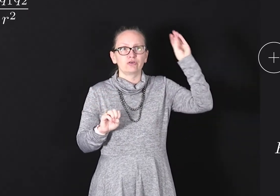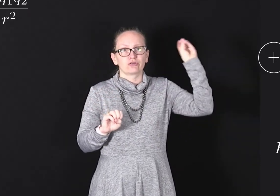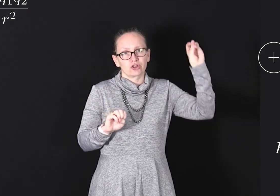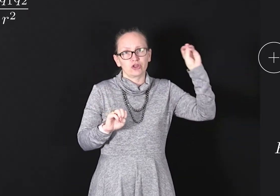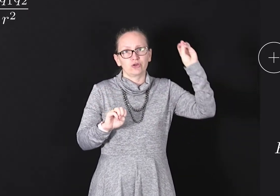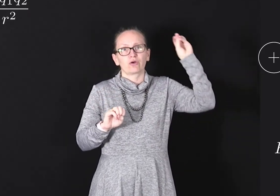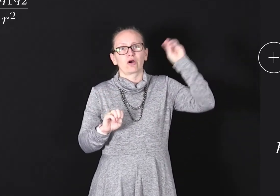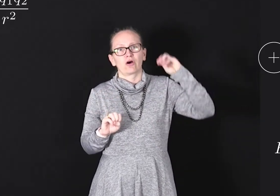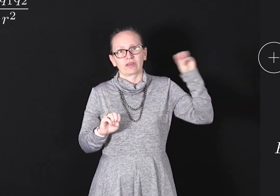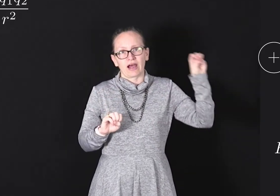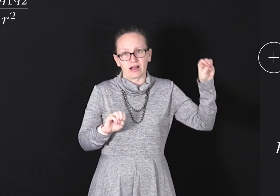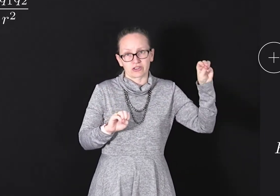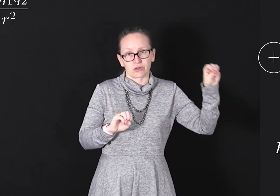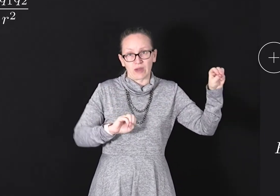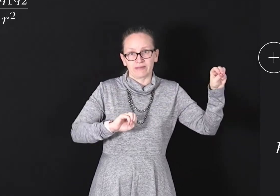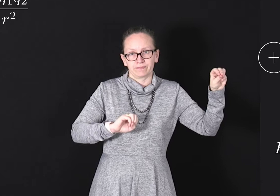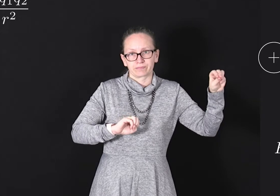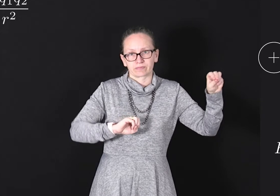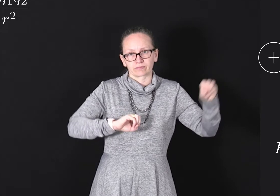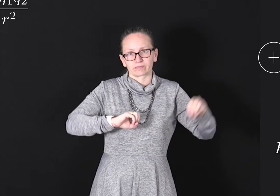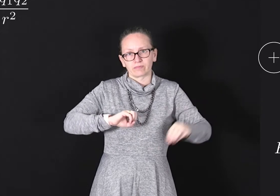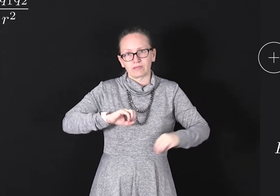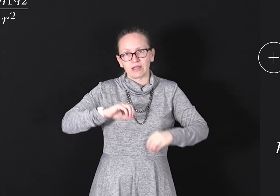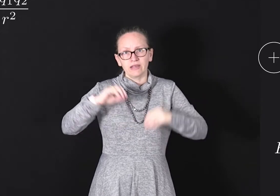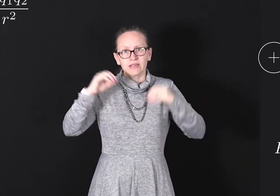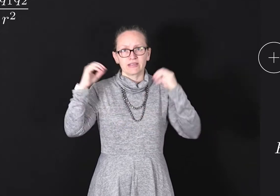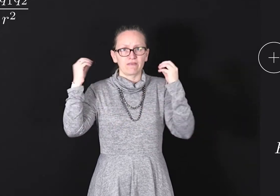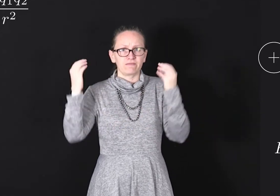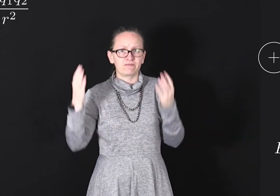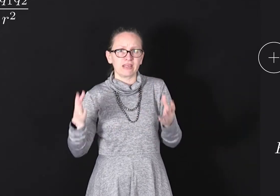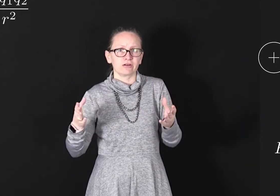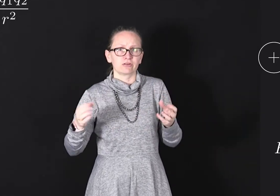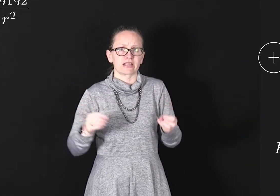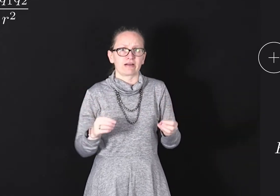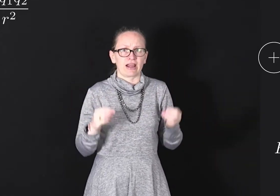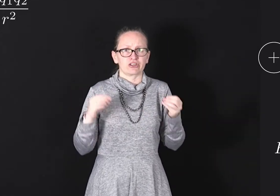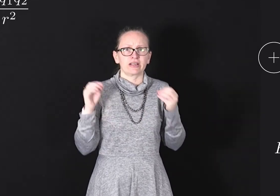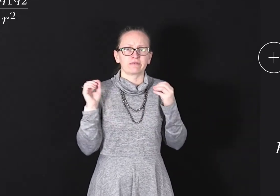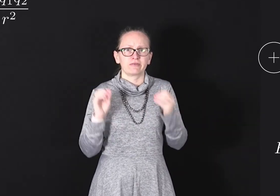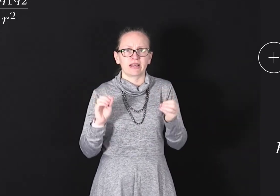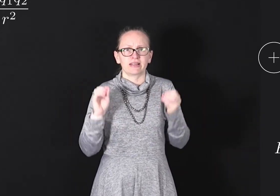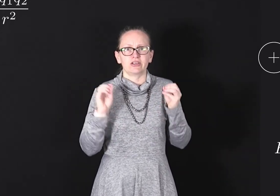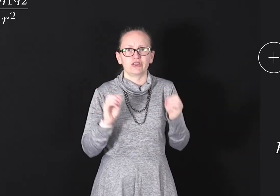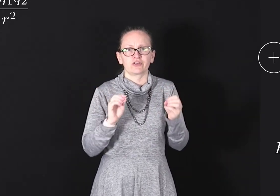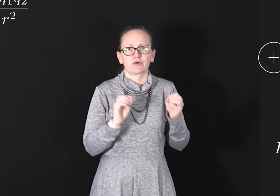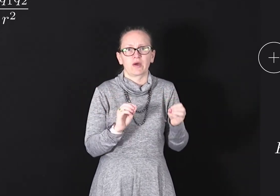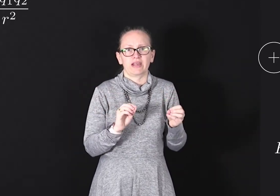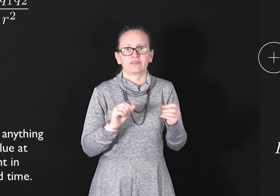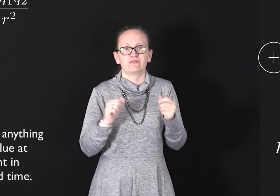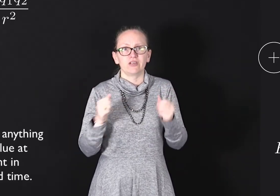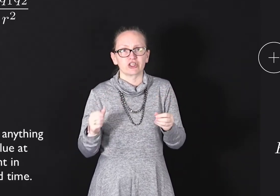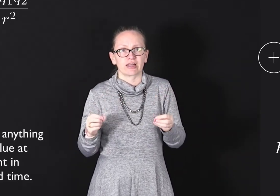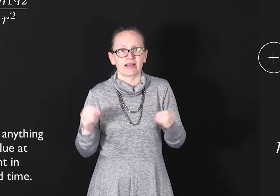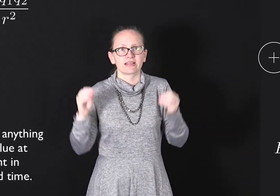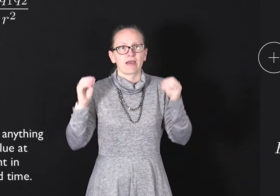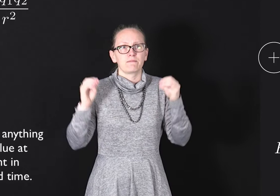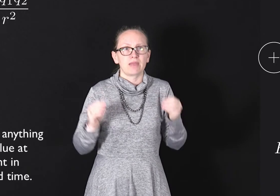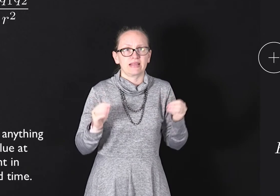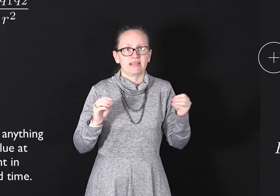kqq on R squared. Now, fields are actually a really useful way to visualize many things